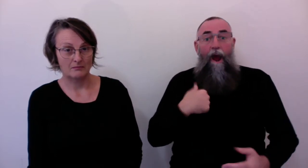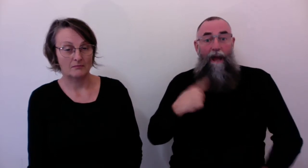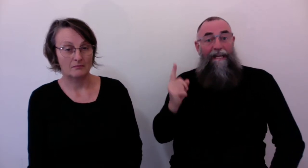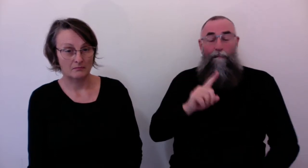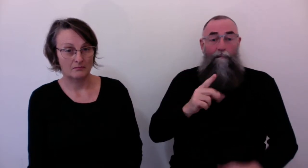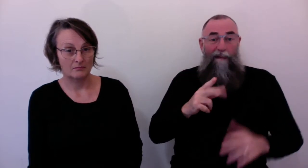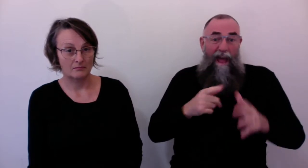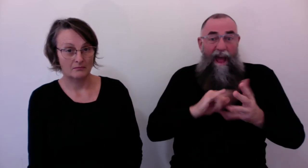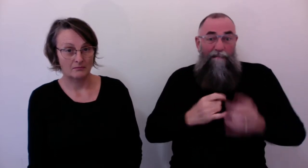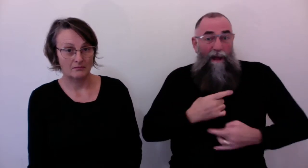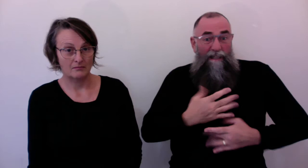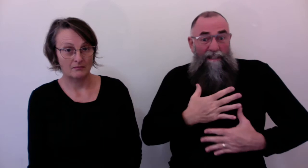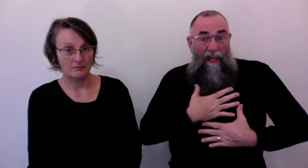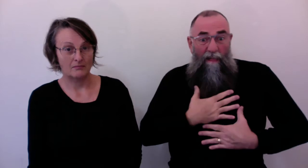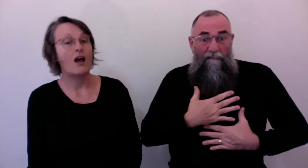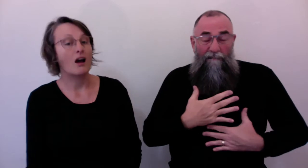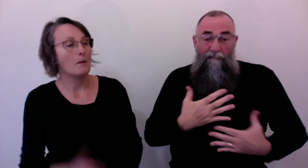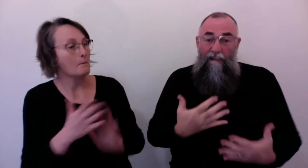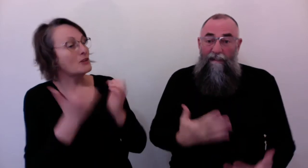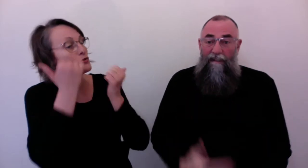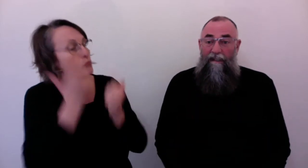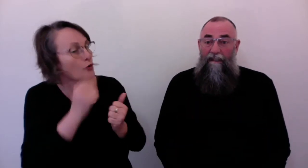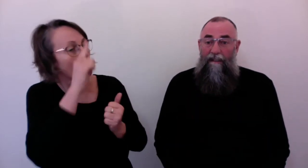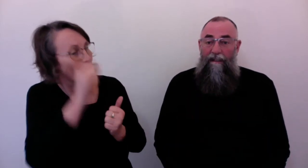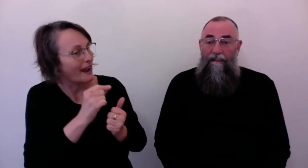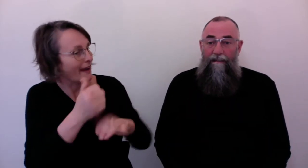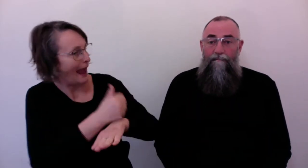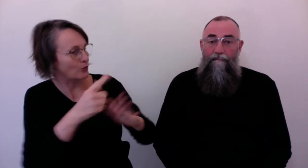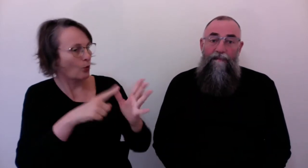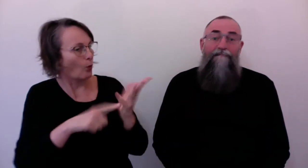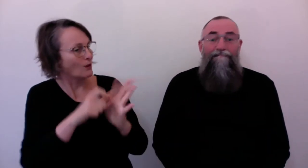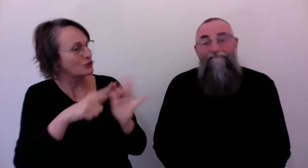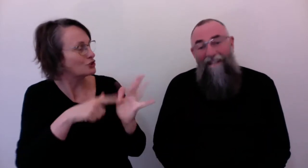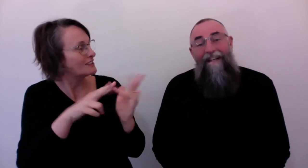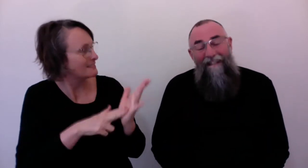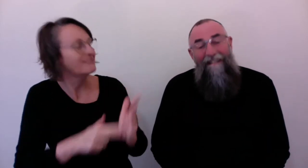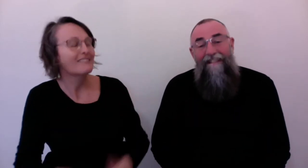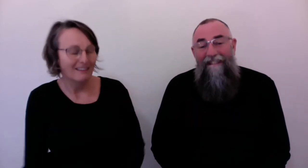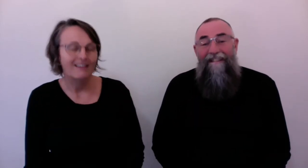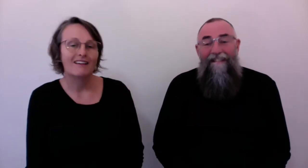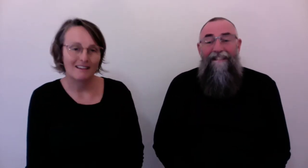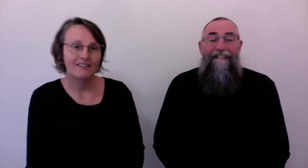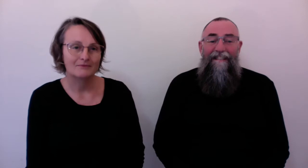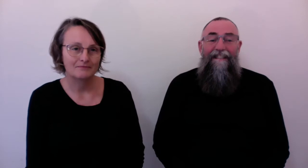myself. So to prove you could act. Here's two things I need to know about this process. One,